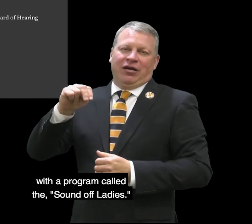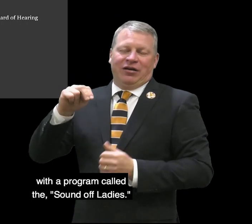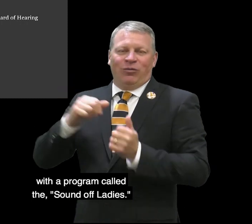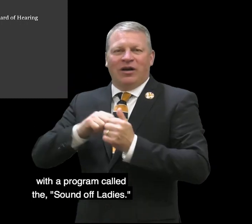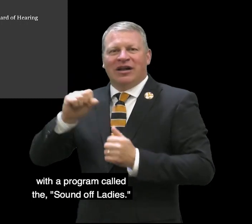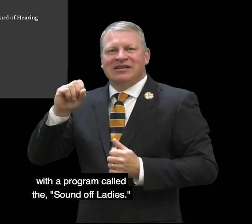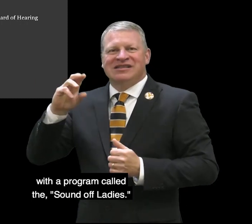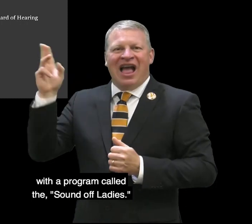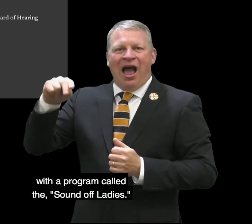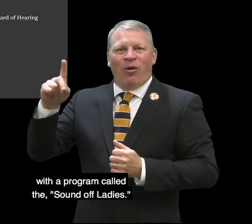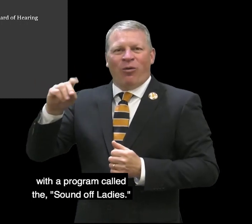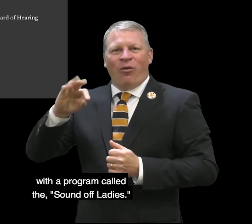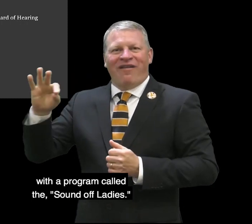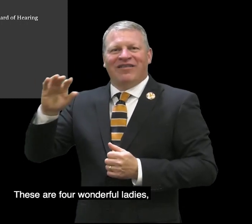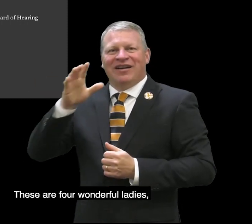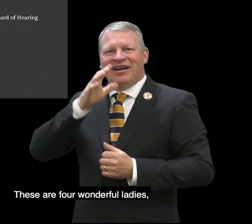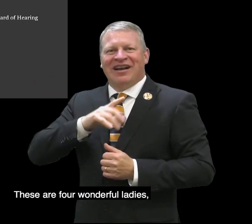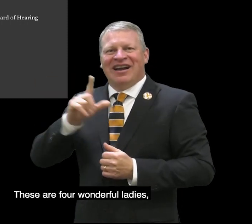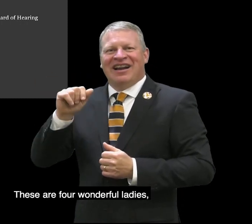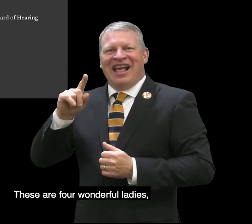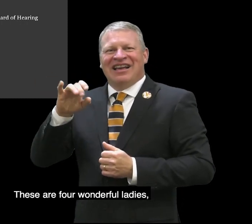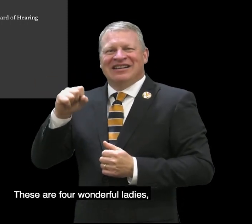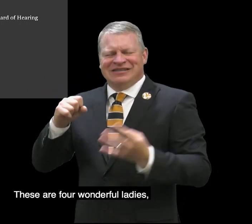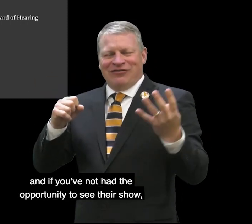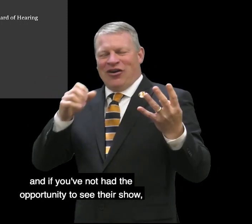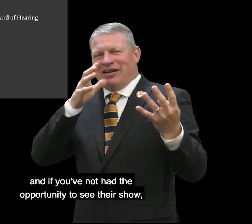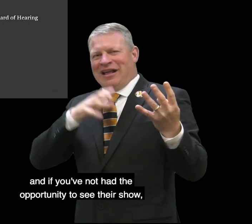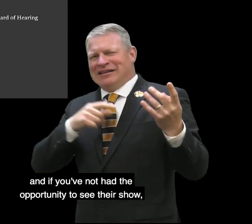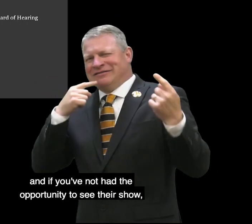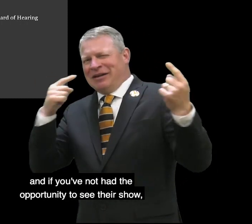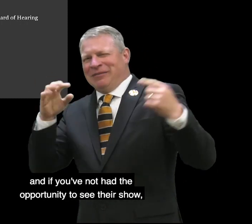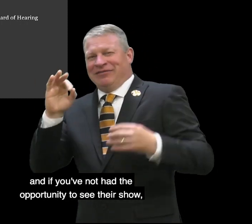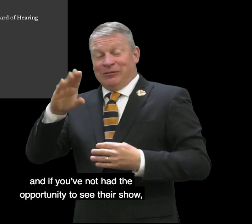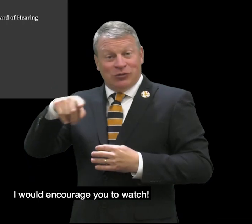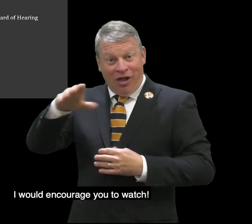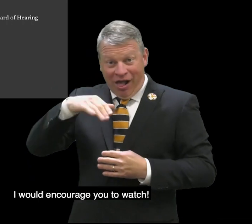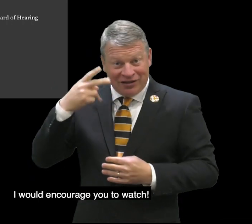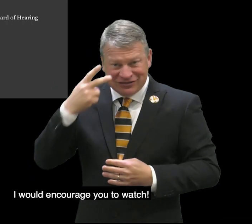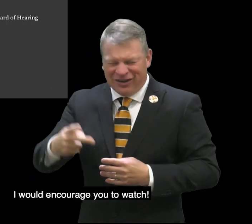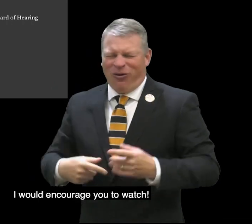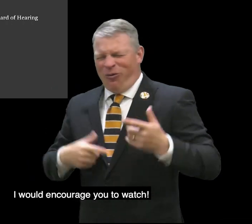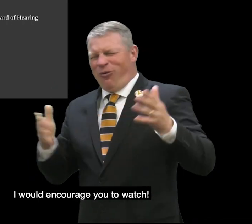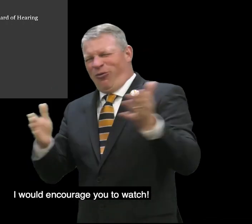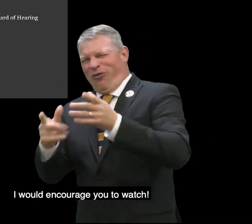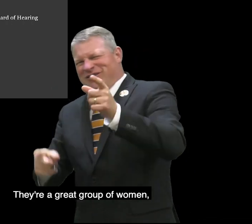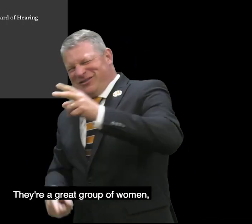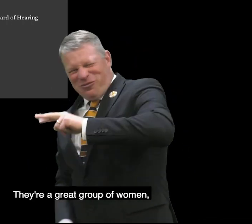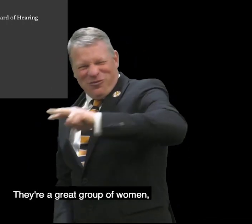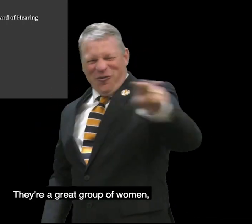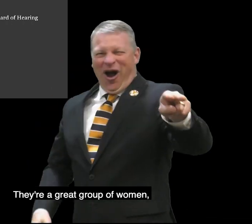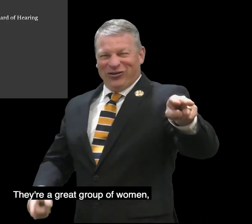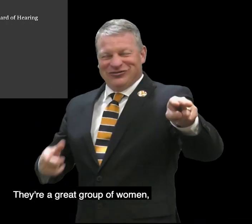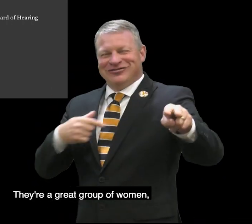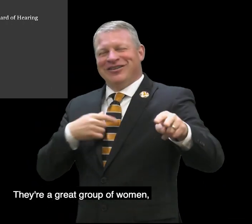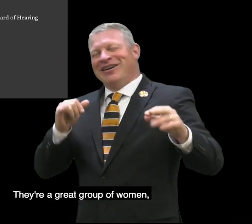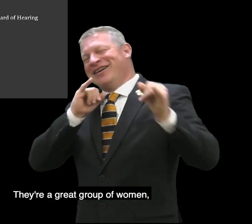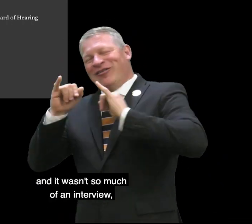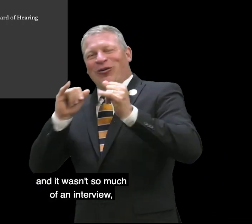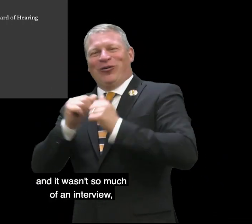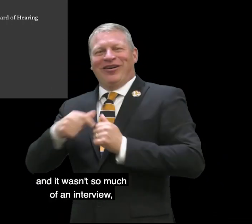masks. And then I had a fun opportunity to meet with a program called the Sound Off Ladies. These are four wonderful ladies, and if you've not had